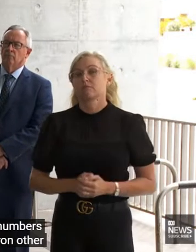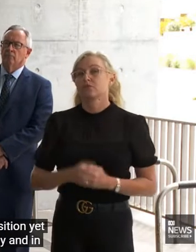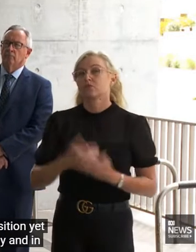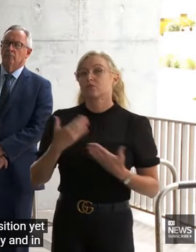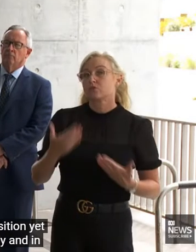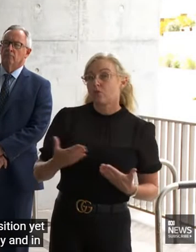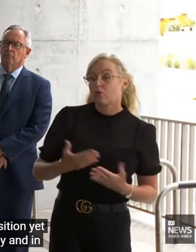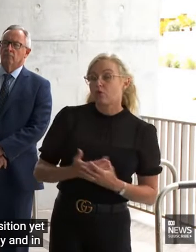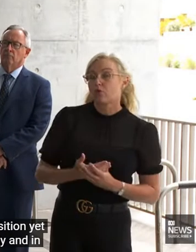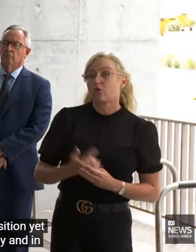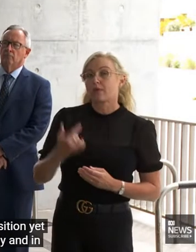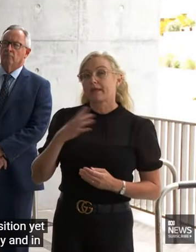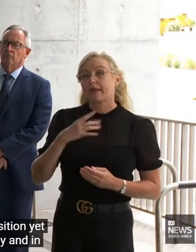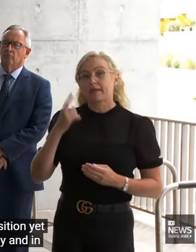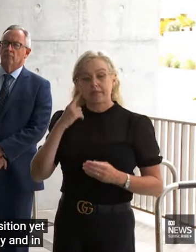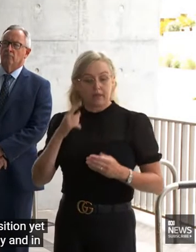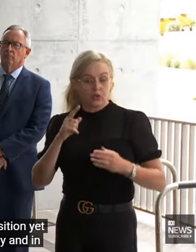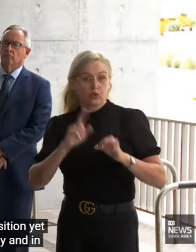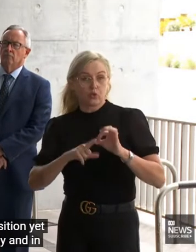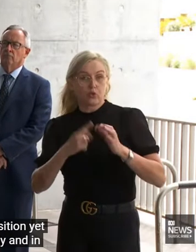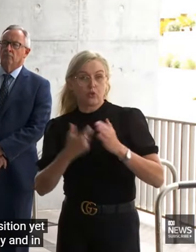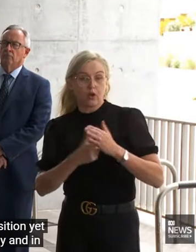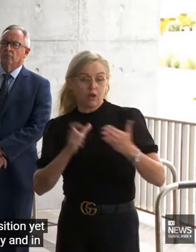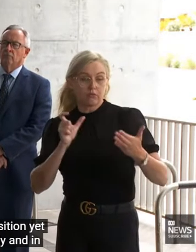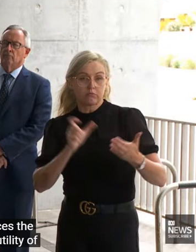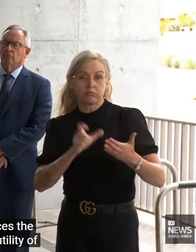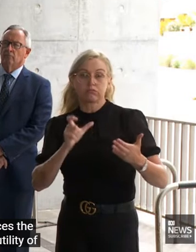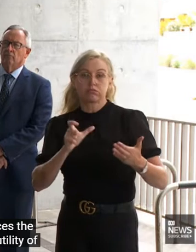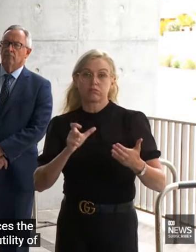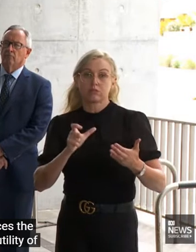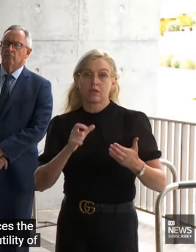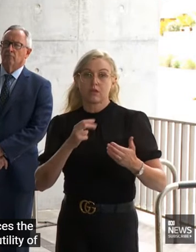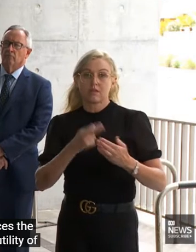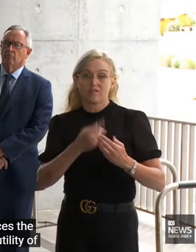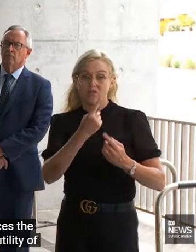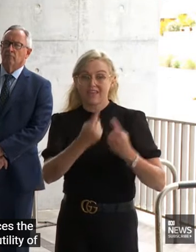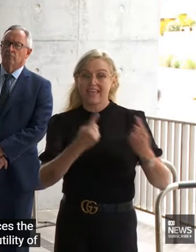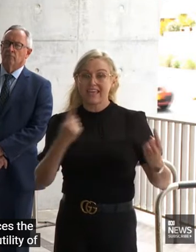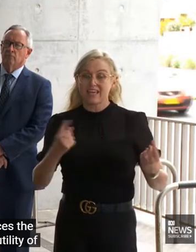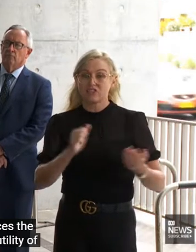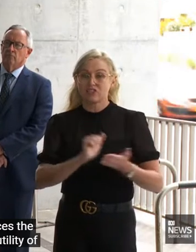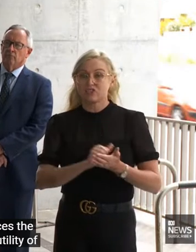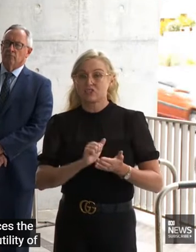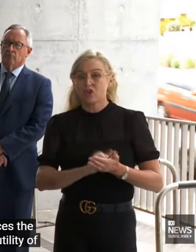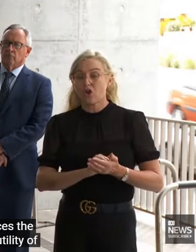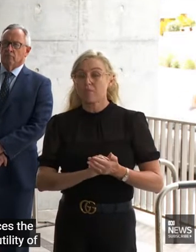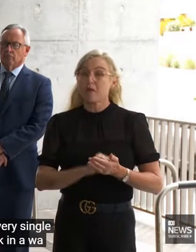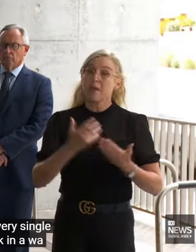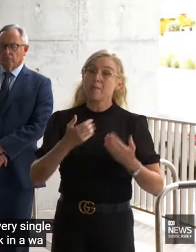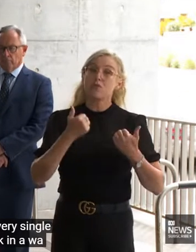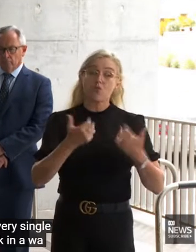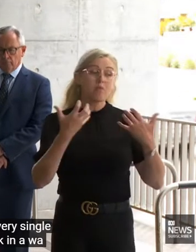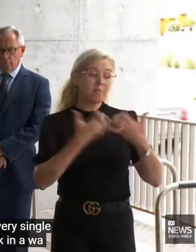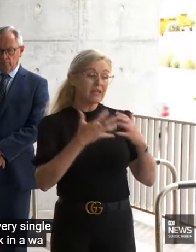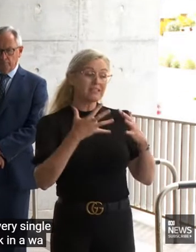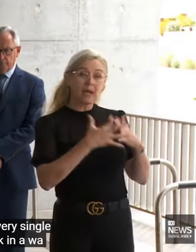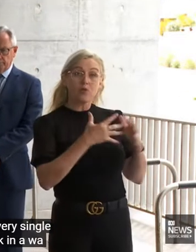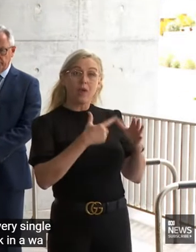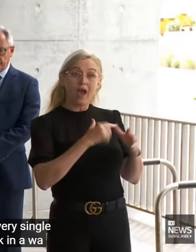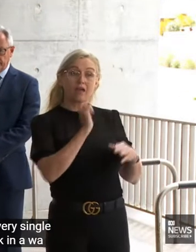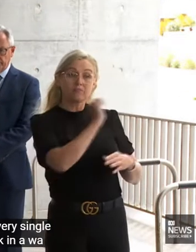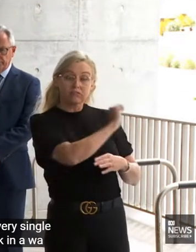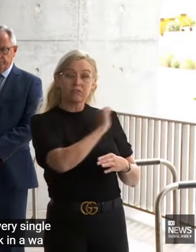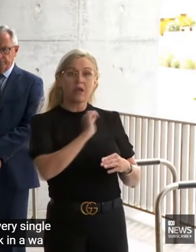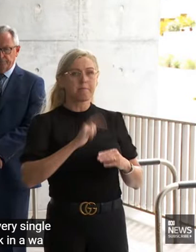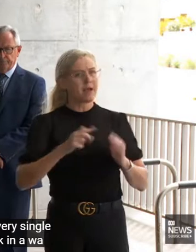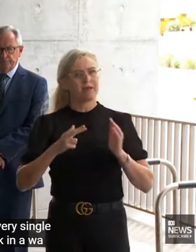and utility of having QR codes in every single retail store may work in a WA setting, but don't necessarily work